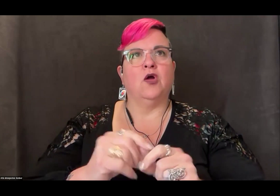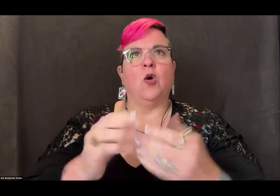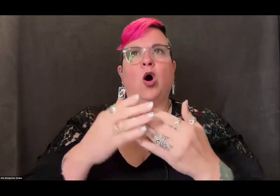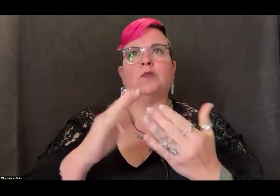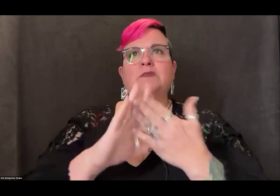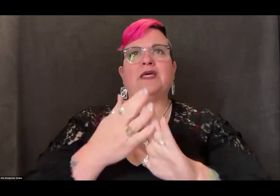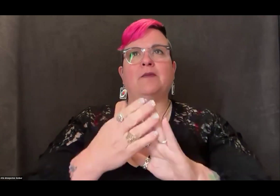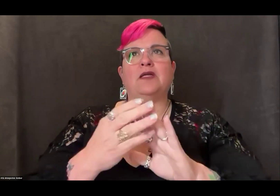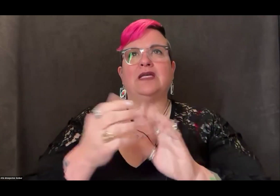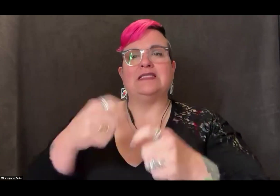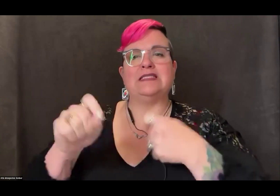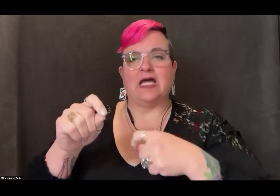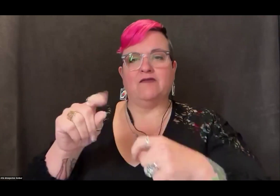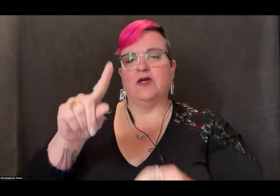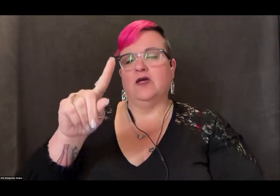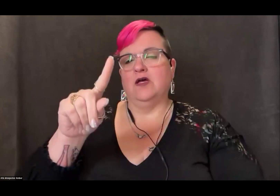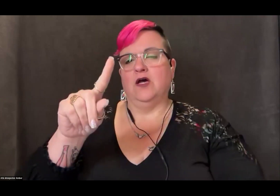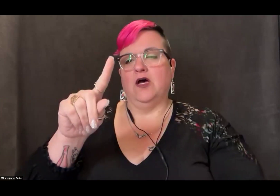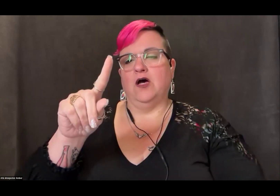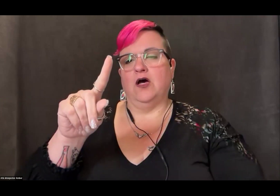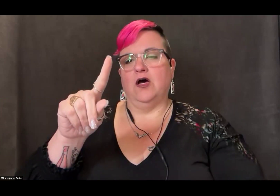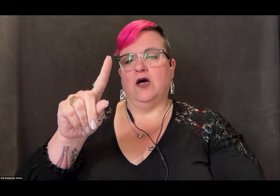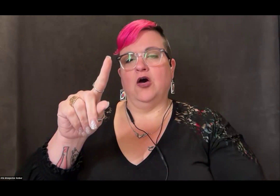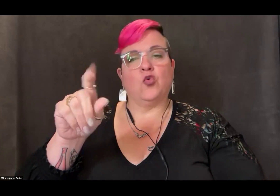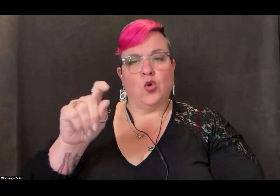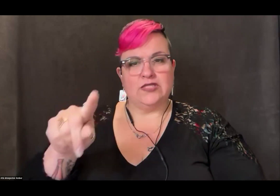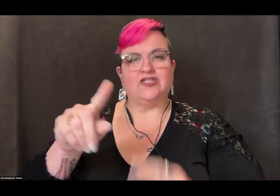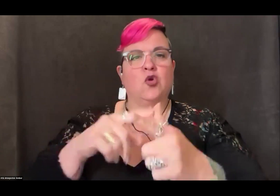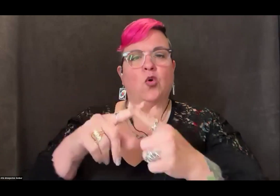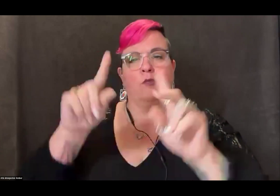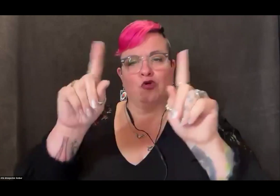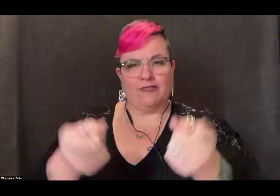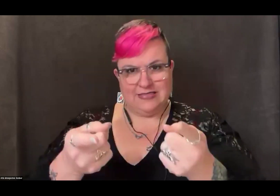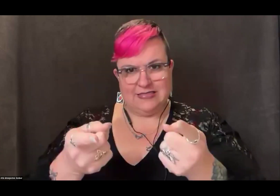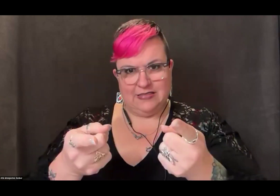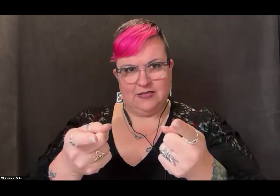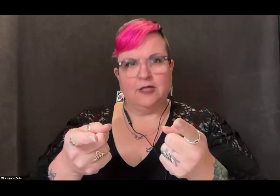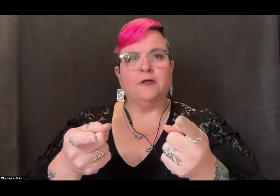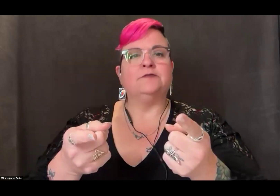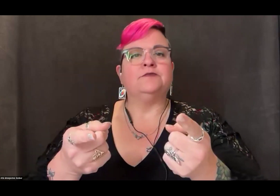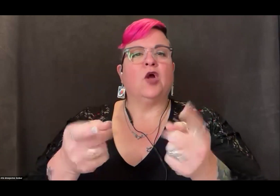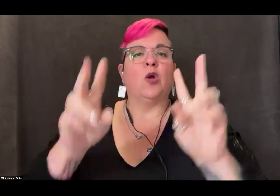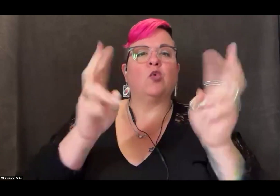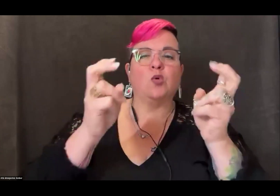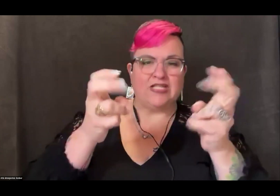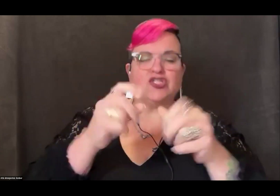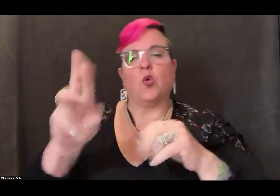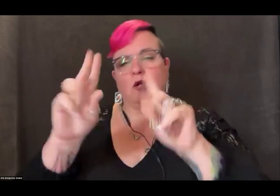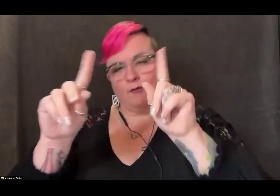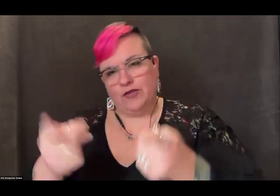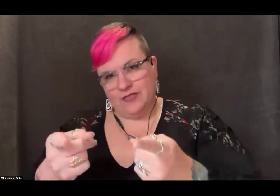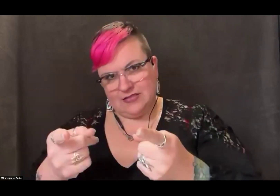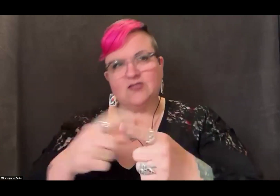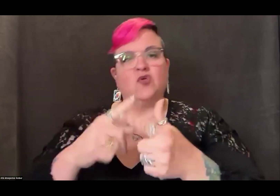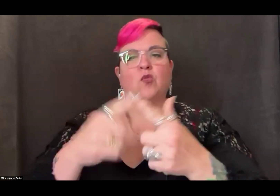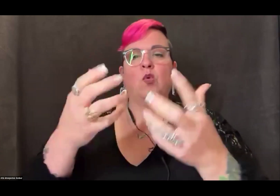mark or parentheses. So we are putting things that we want AI